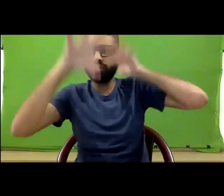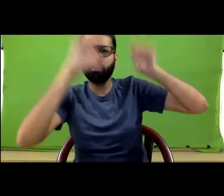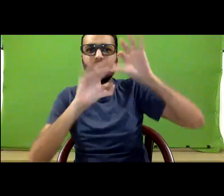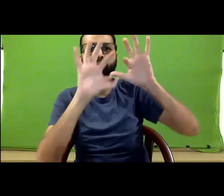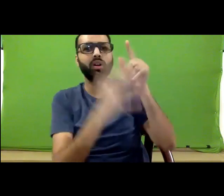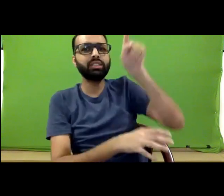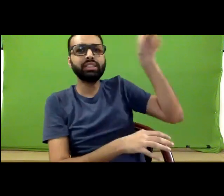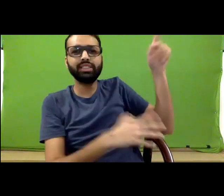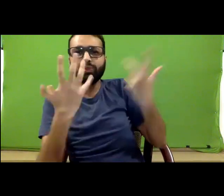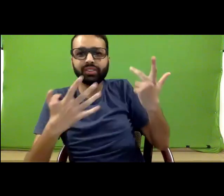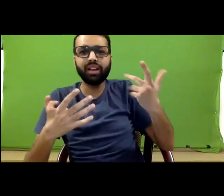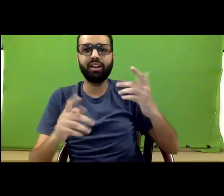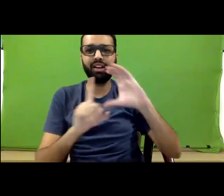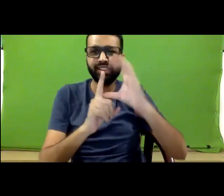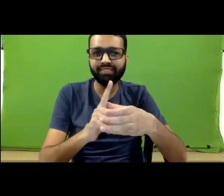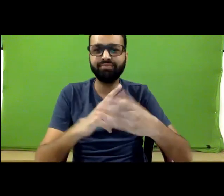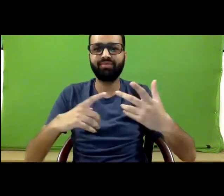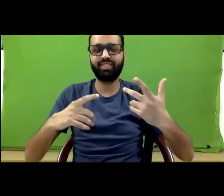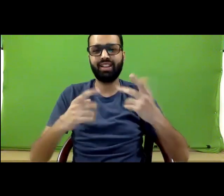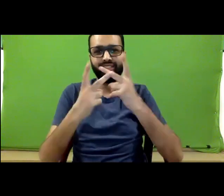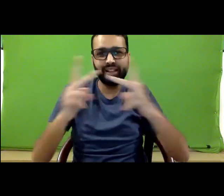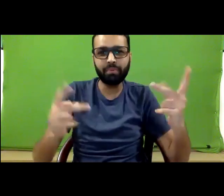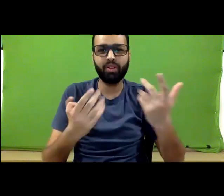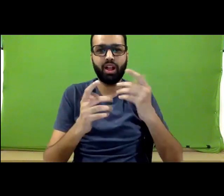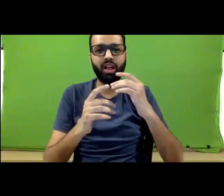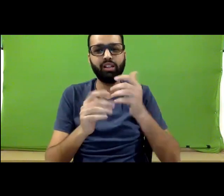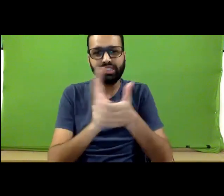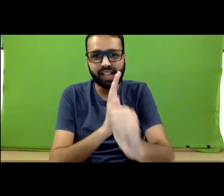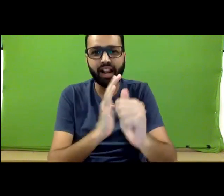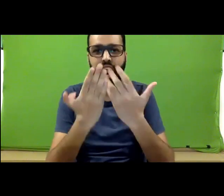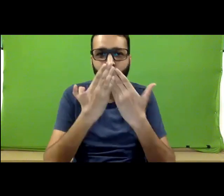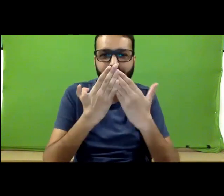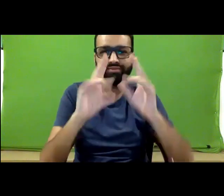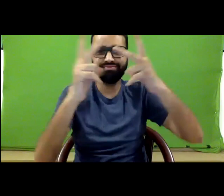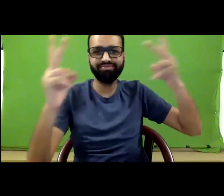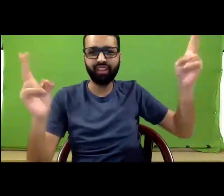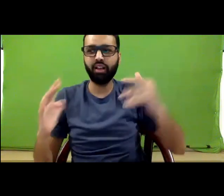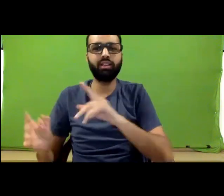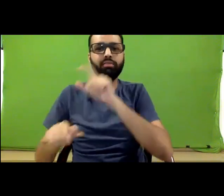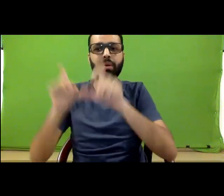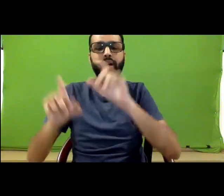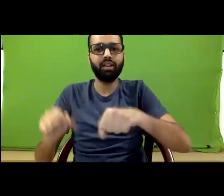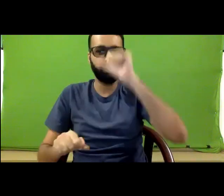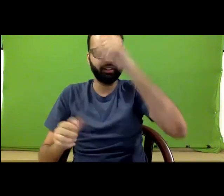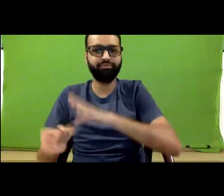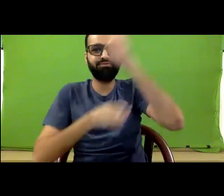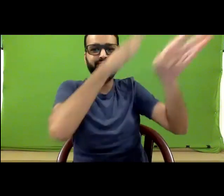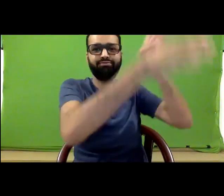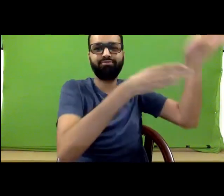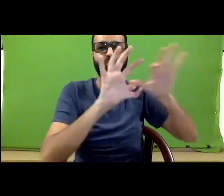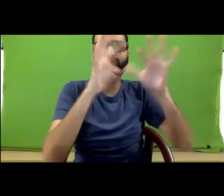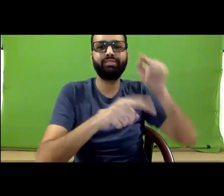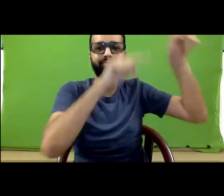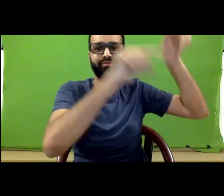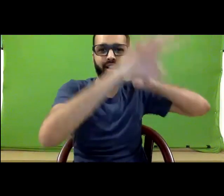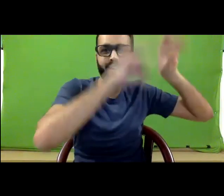section, telling them about what cultures are there, deaf cultures are there in the world, and what skill sets they